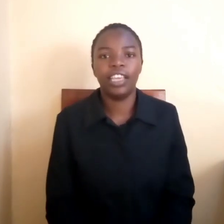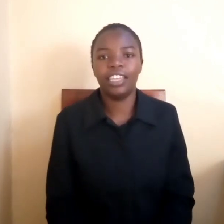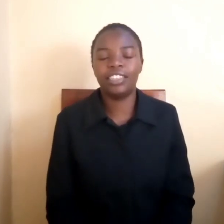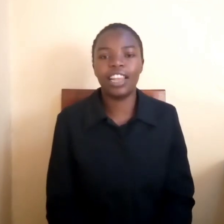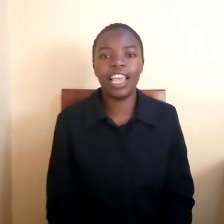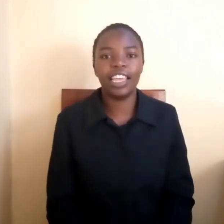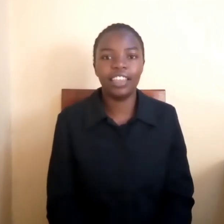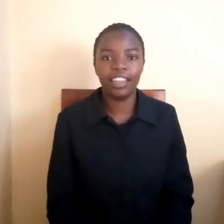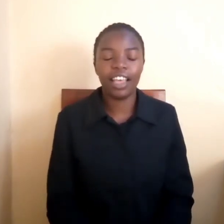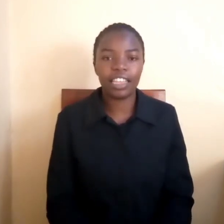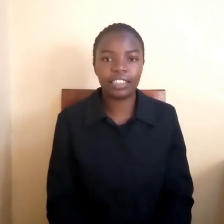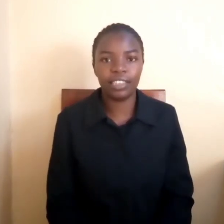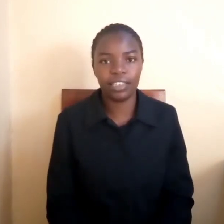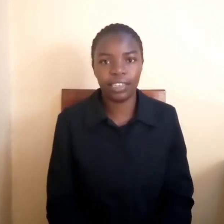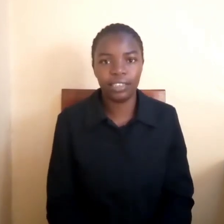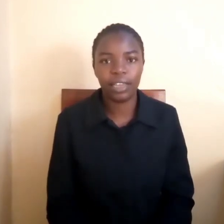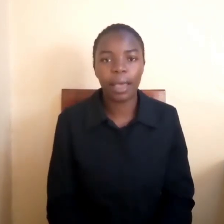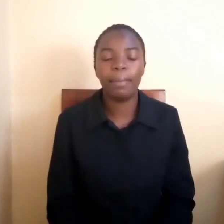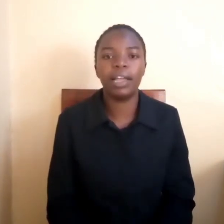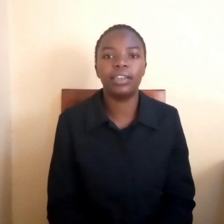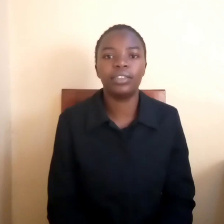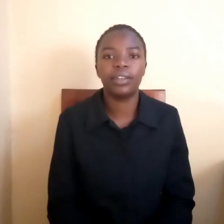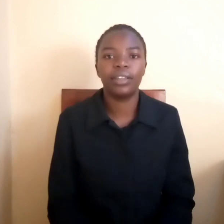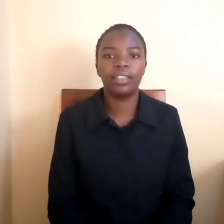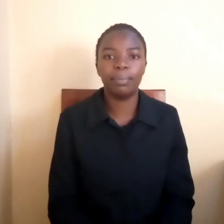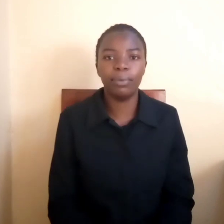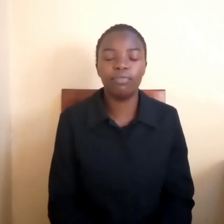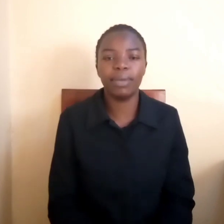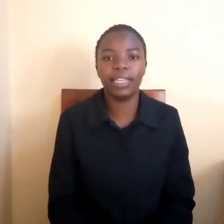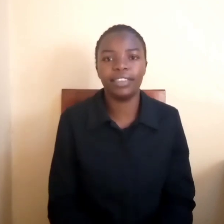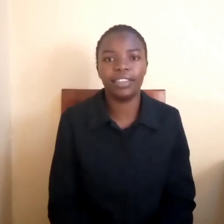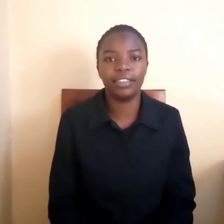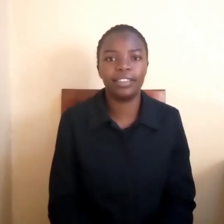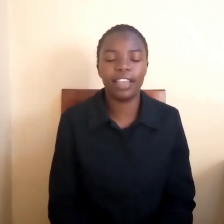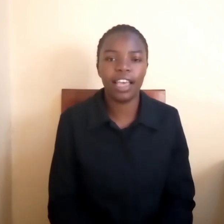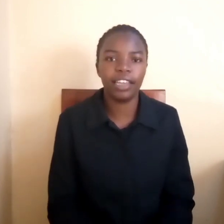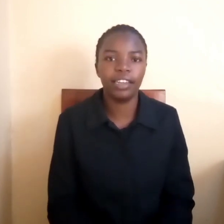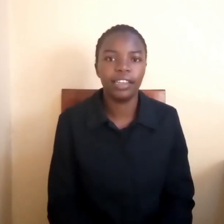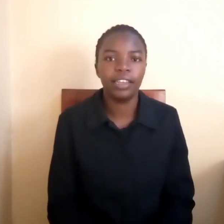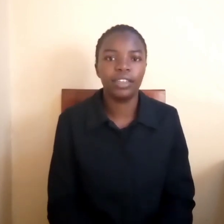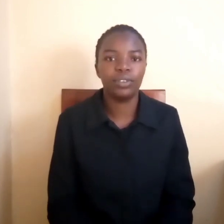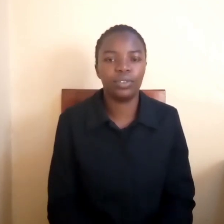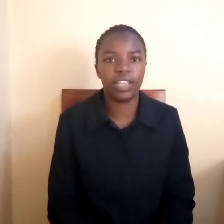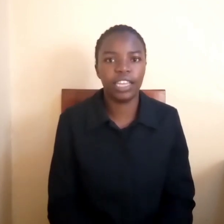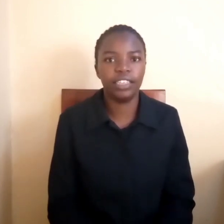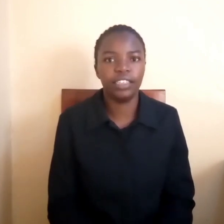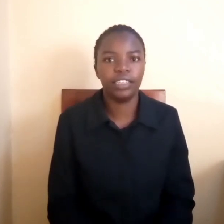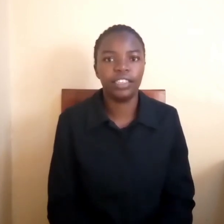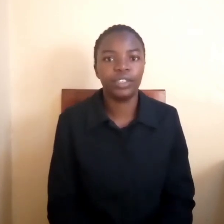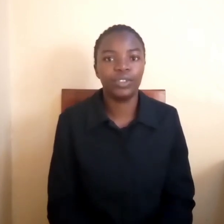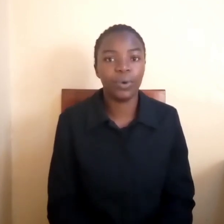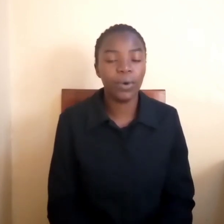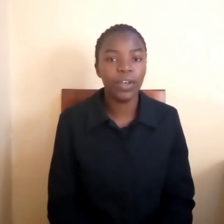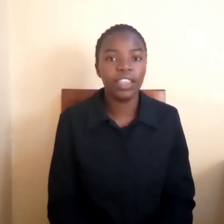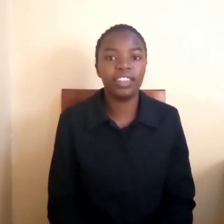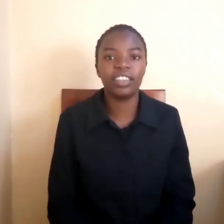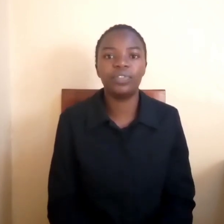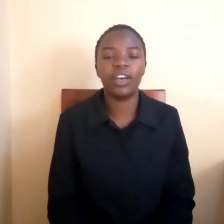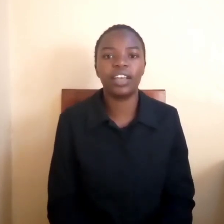It's like accident, but the movement is side to side. So the sign for